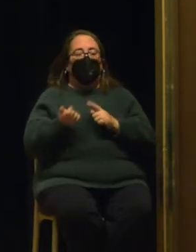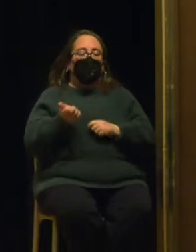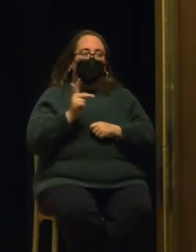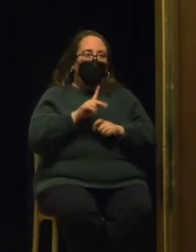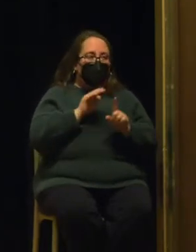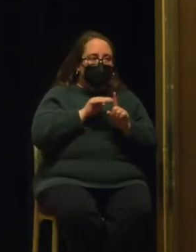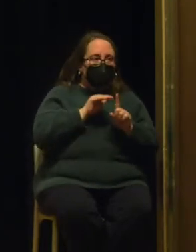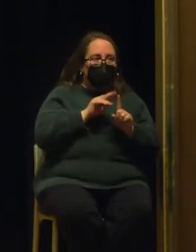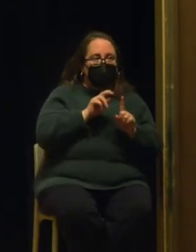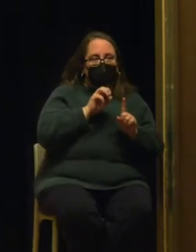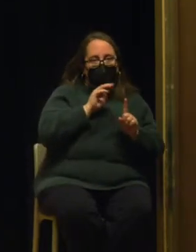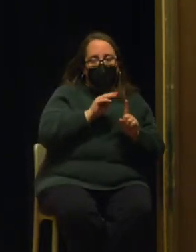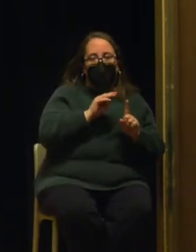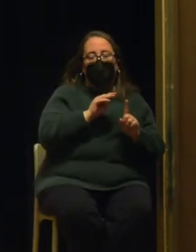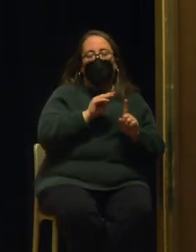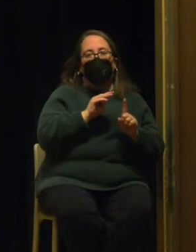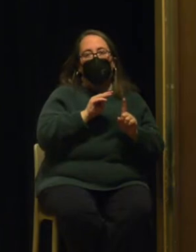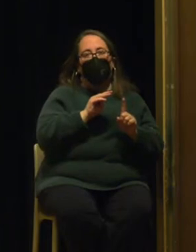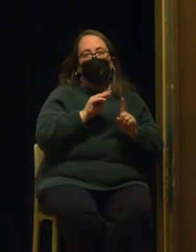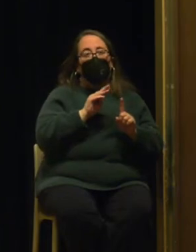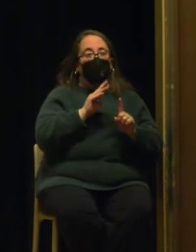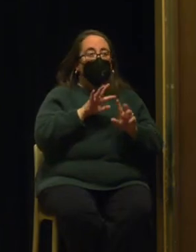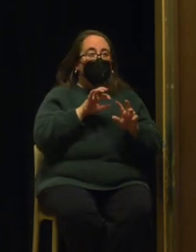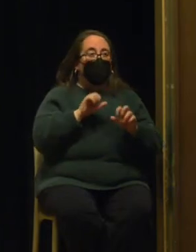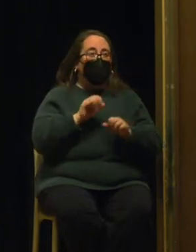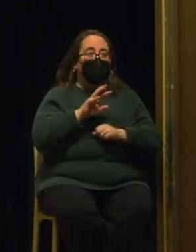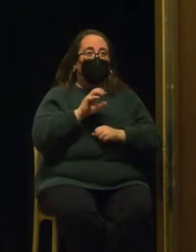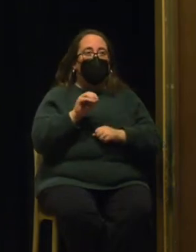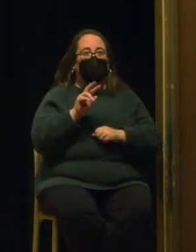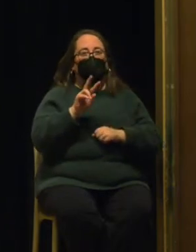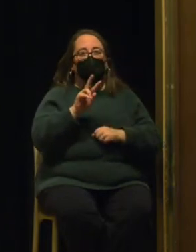to Viacom, and they bought the company at